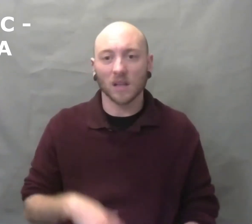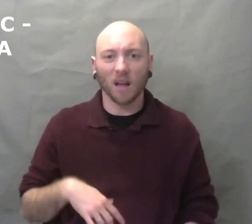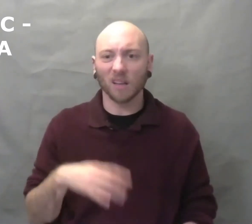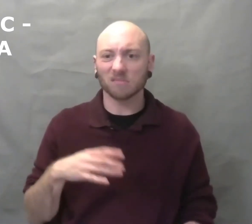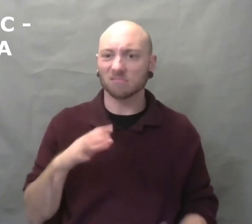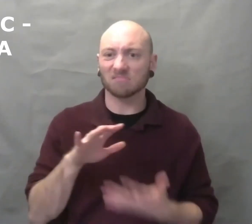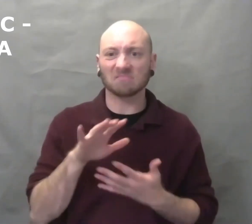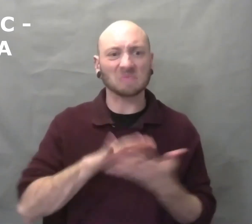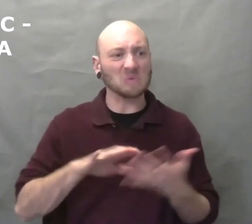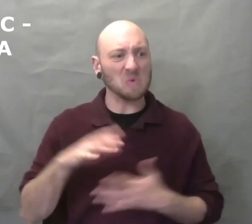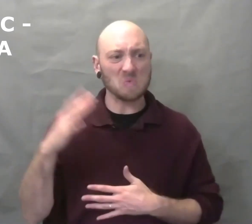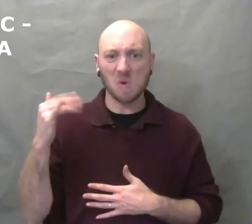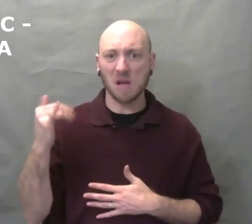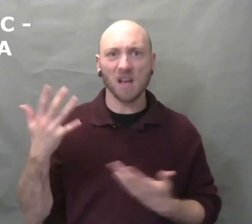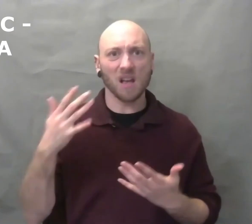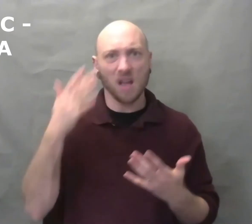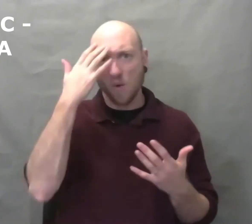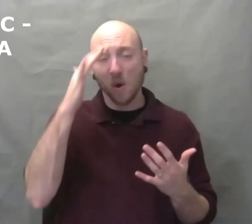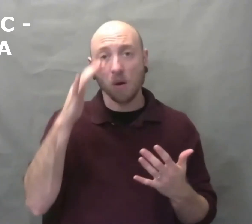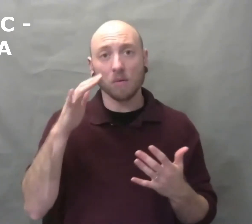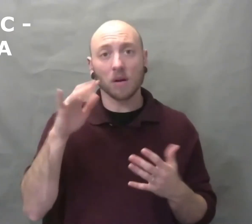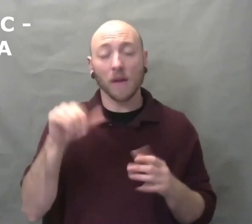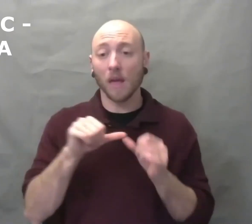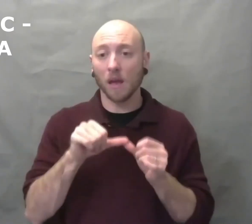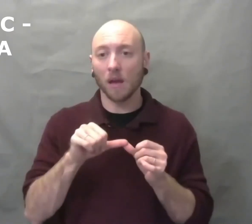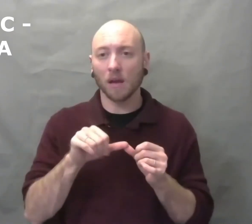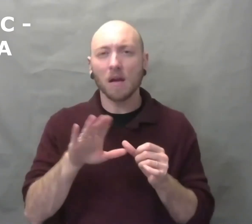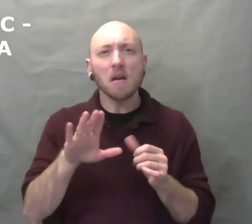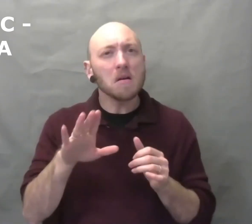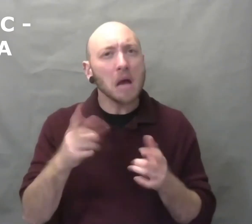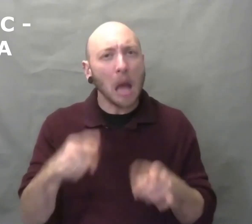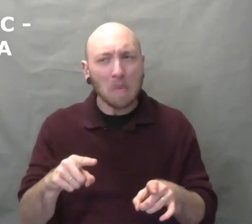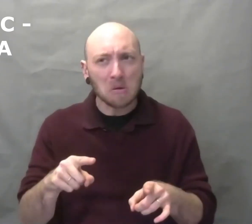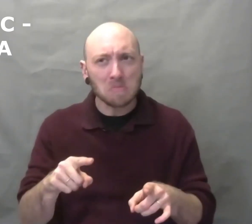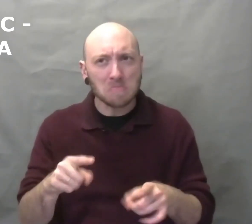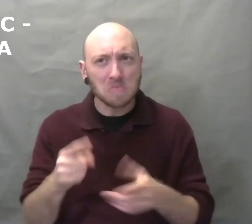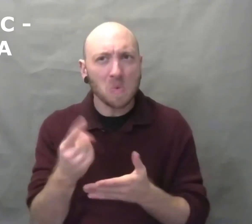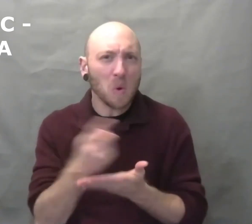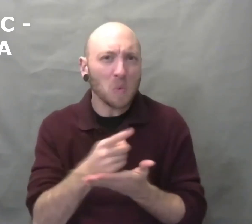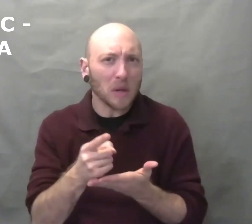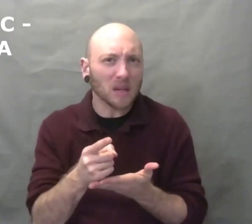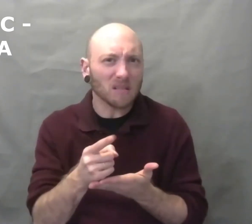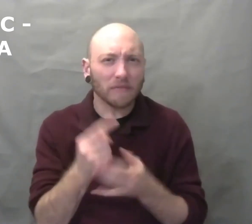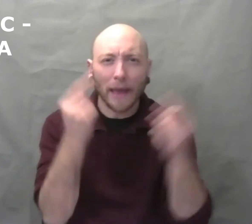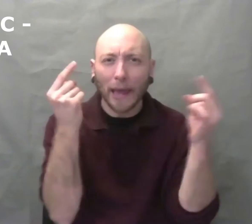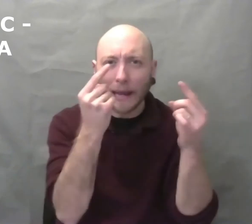me up until I suffered for some headaches for about a week, and I figured it was from drinking. This was in